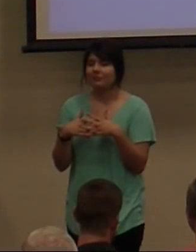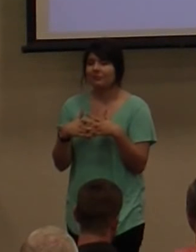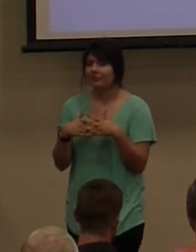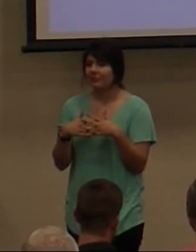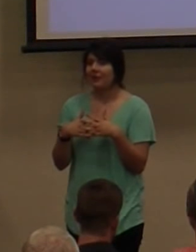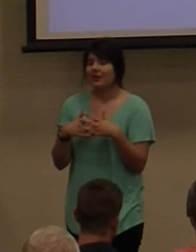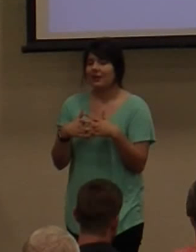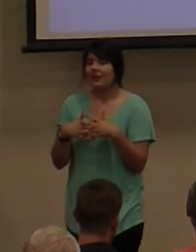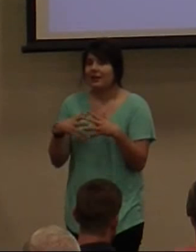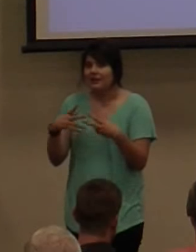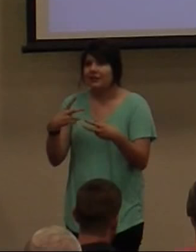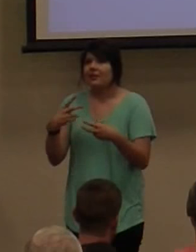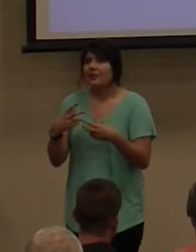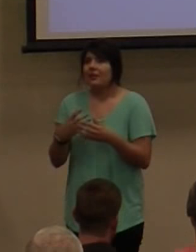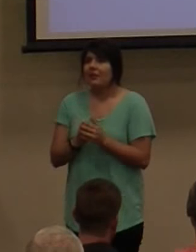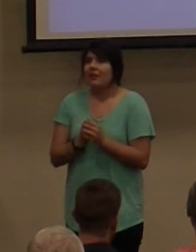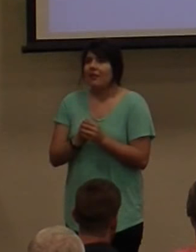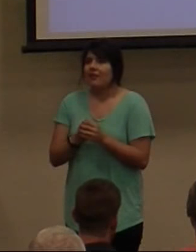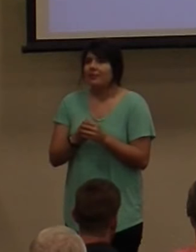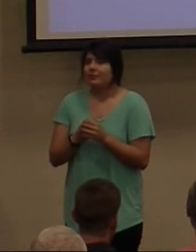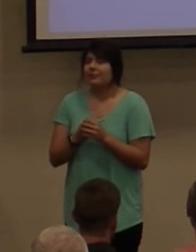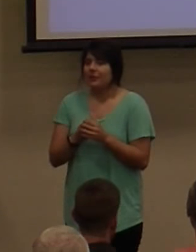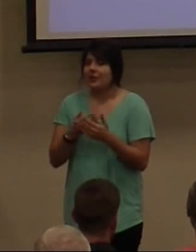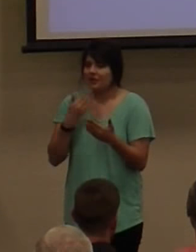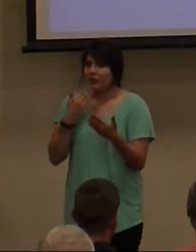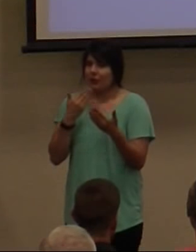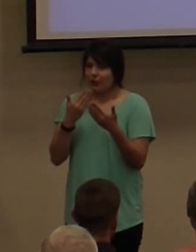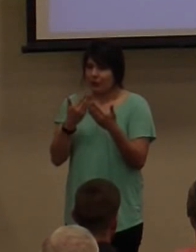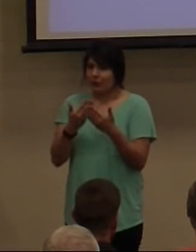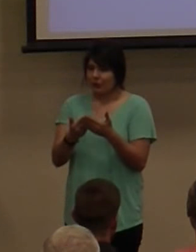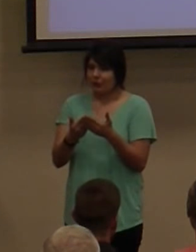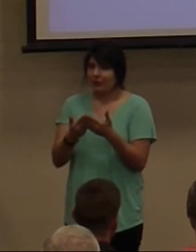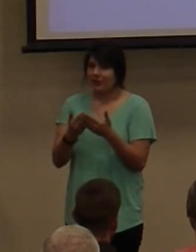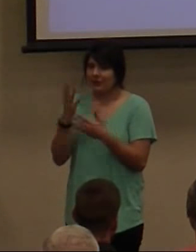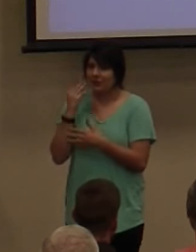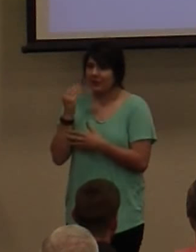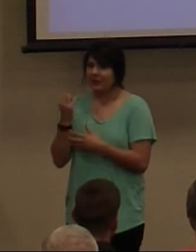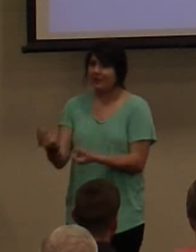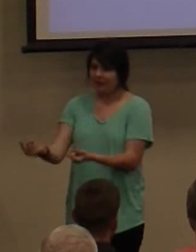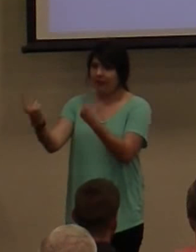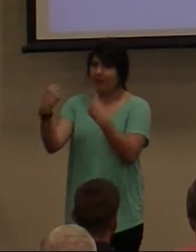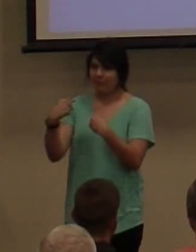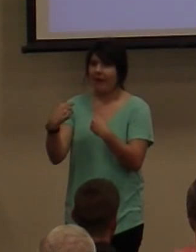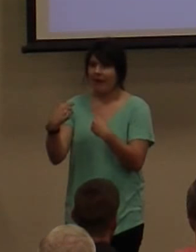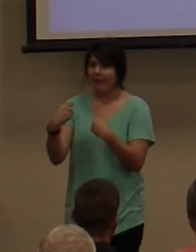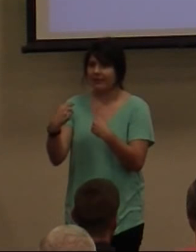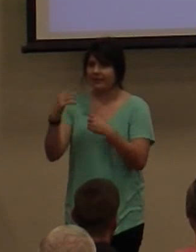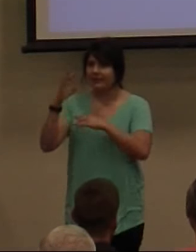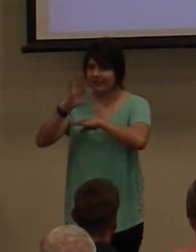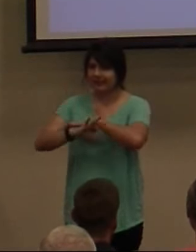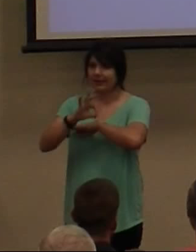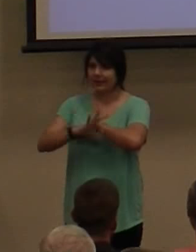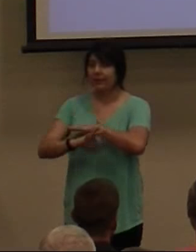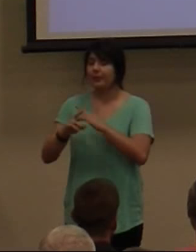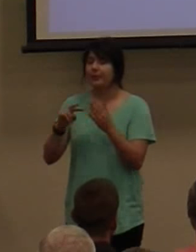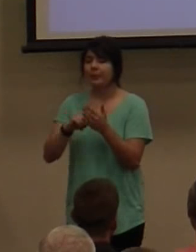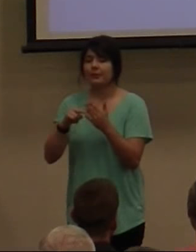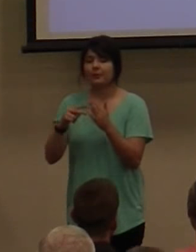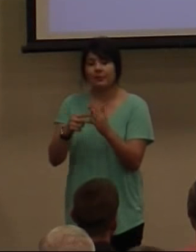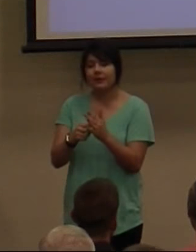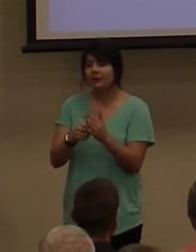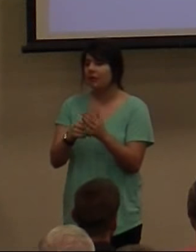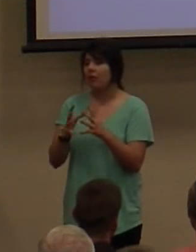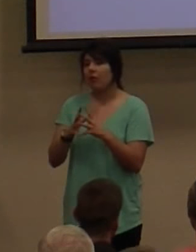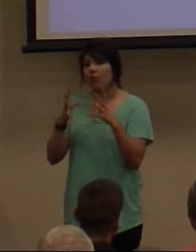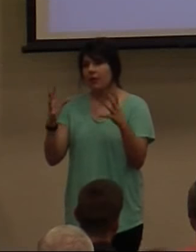is a heartwarming moment to be back here at sunset, which means a lot to